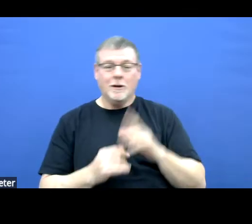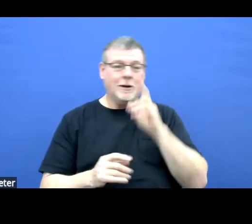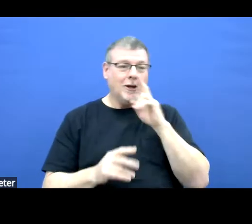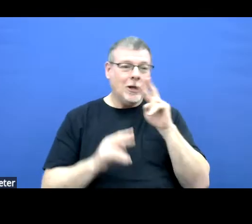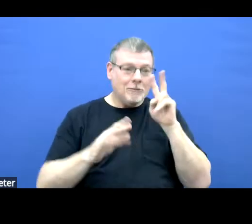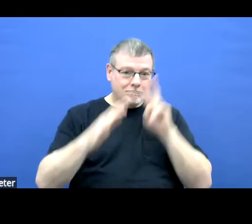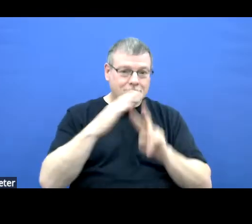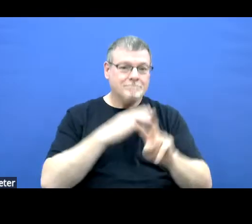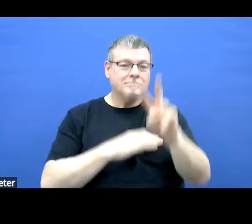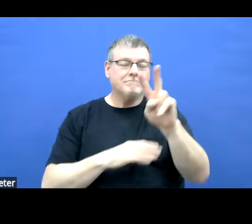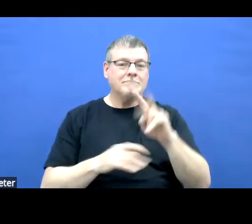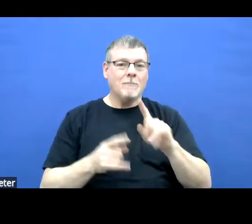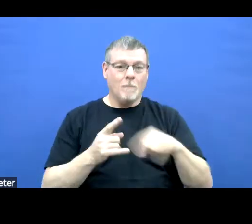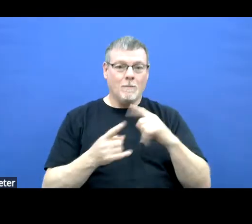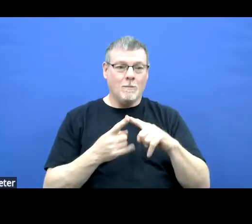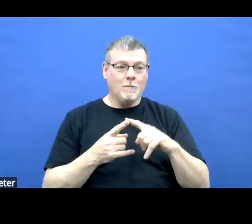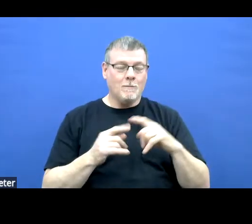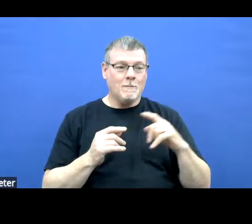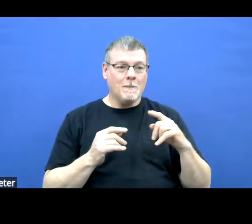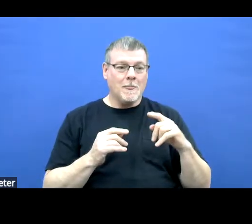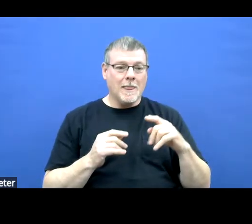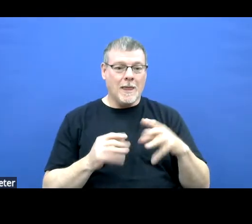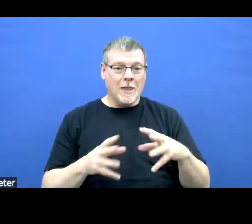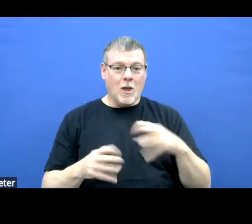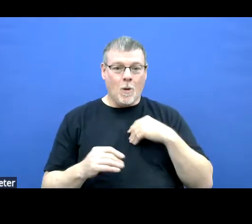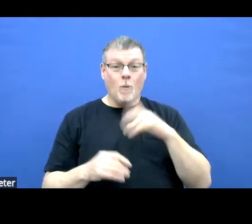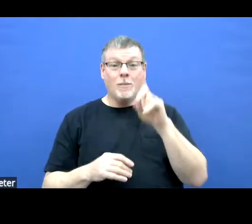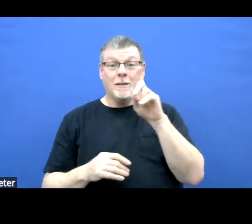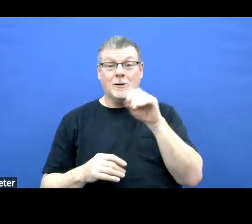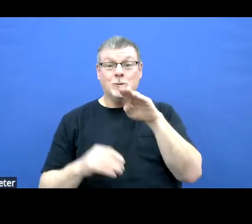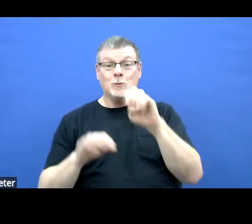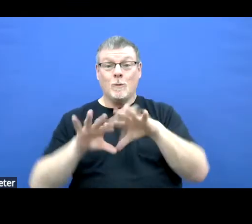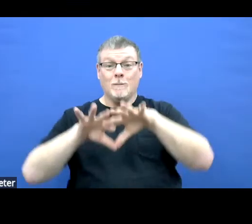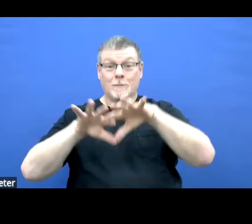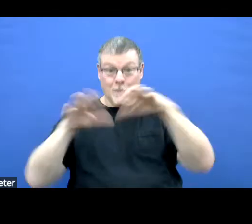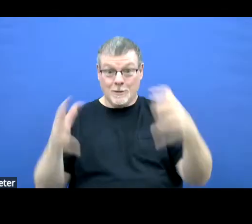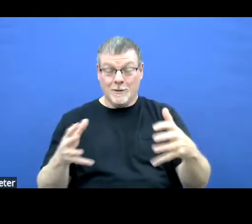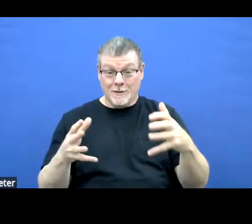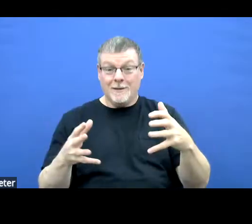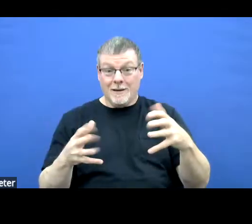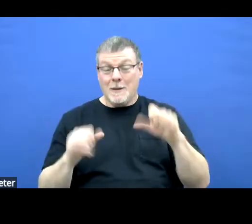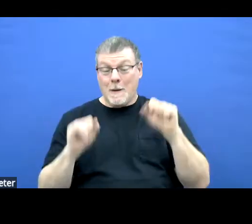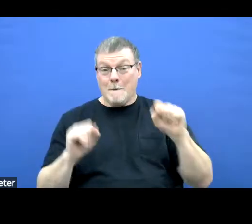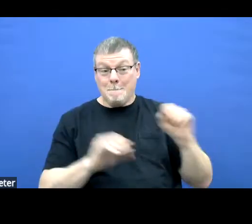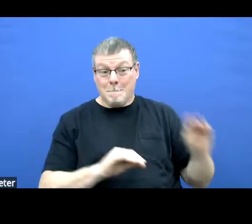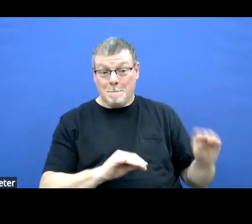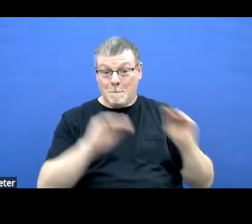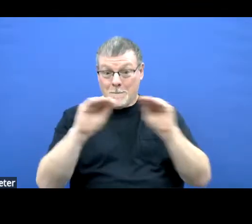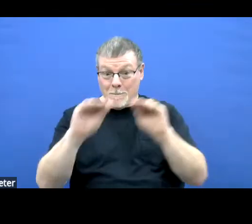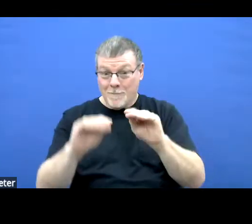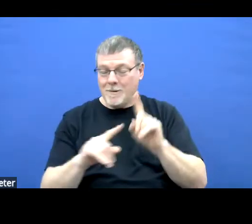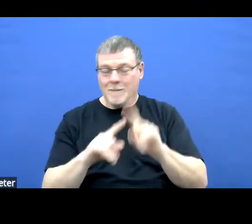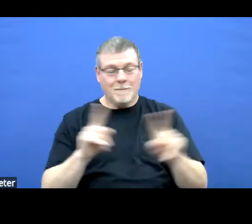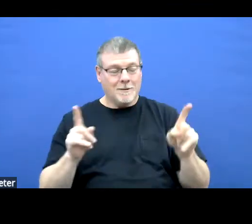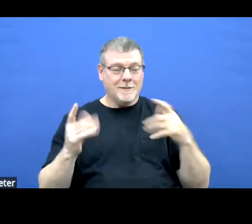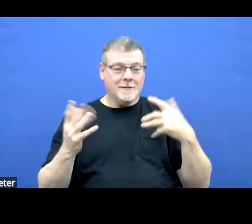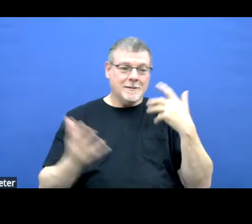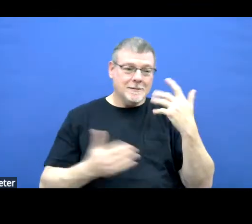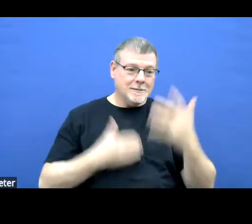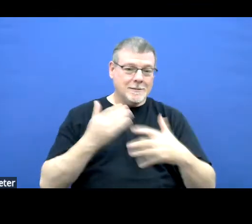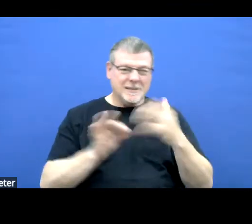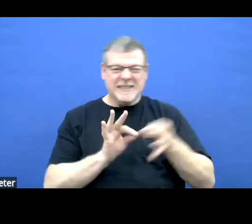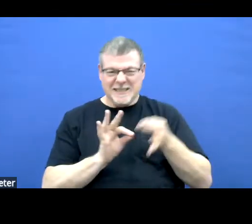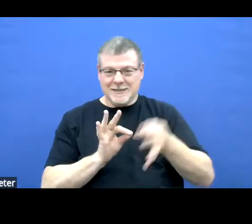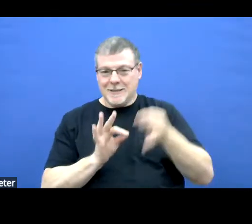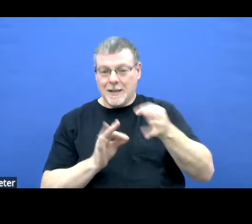in the future, once we own the Dome Arena, that we would have maybe potentially move them there. But in the meantime, if there was a way that